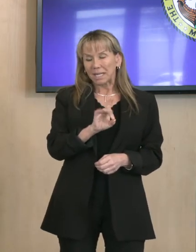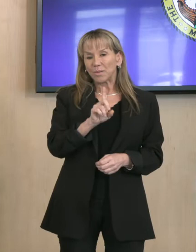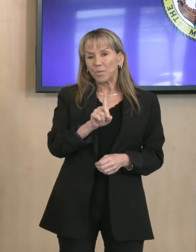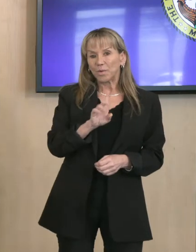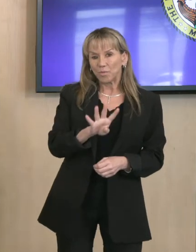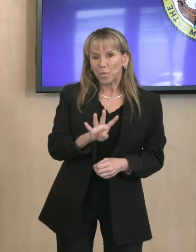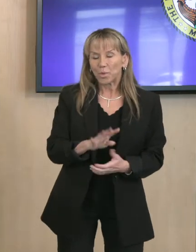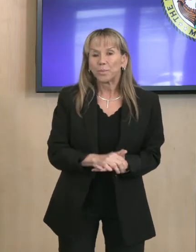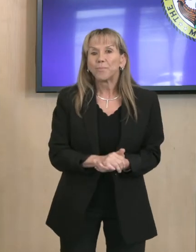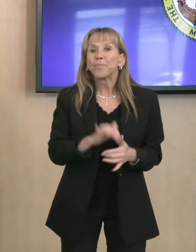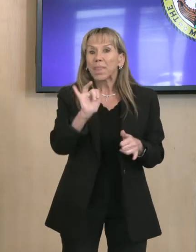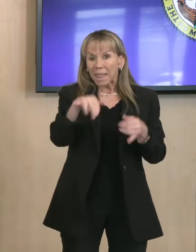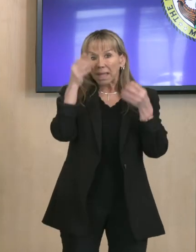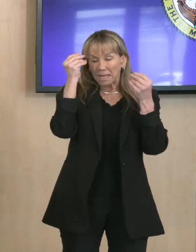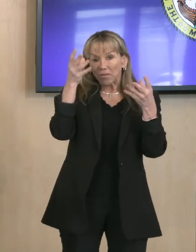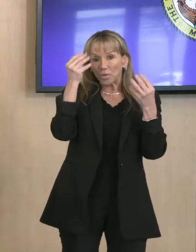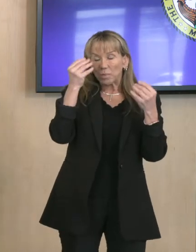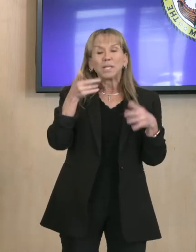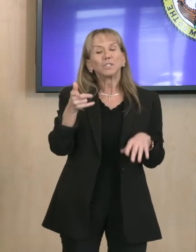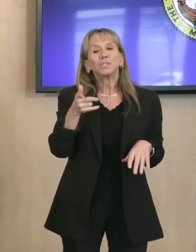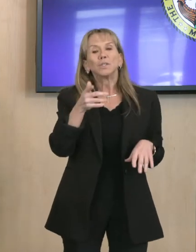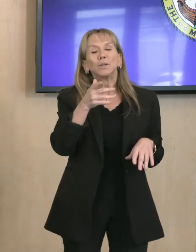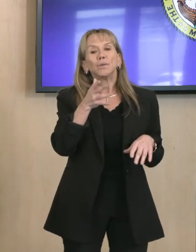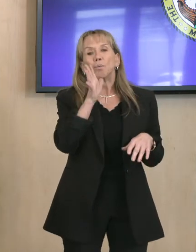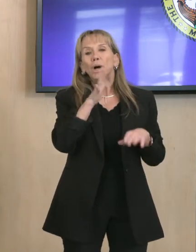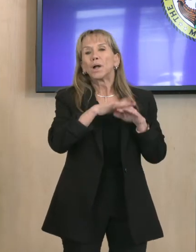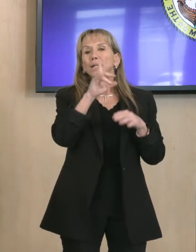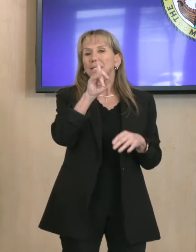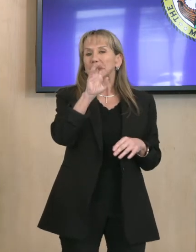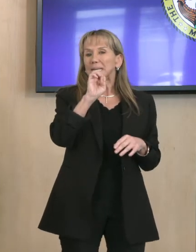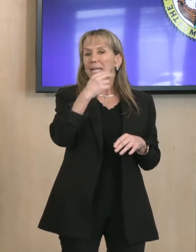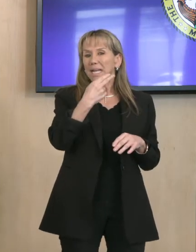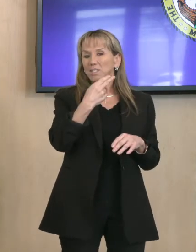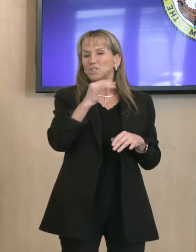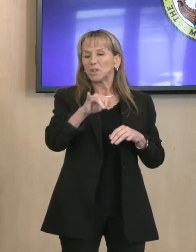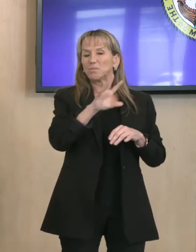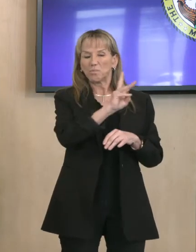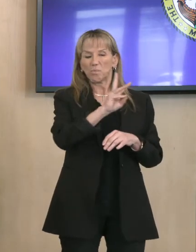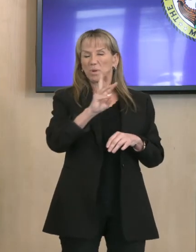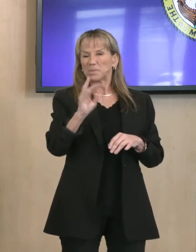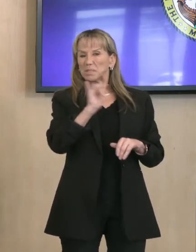858-505-6814. That information will be on the DEH website as well.